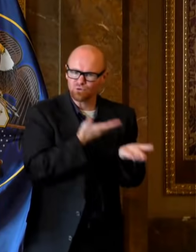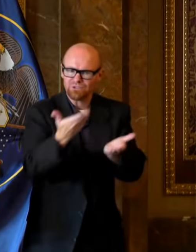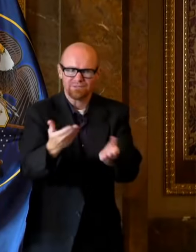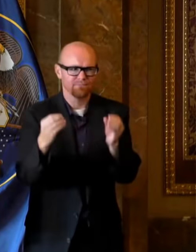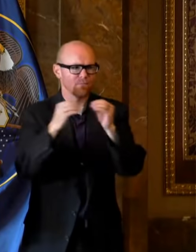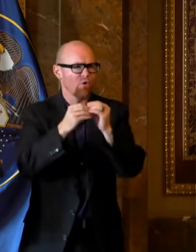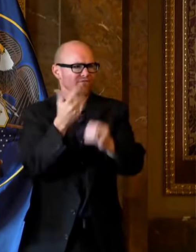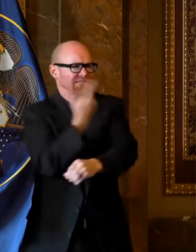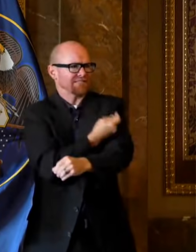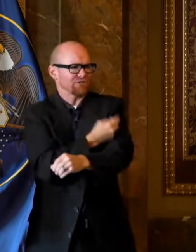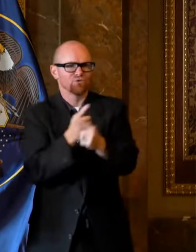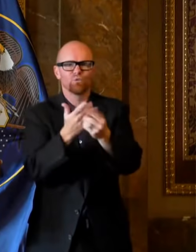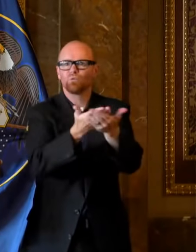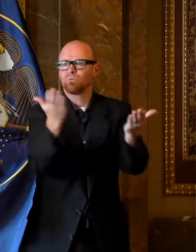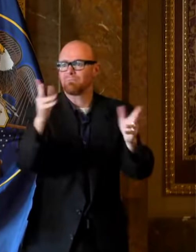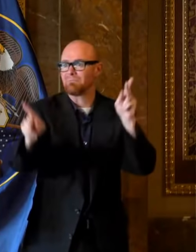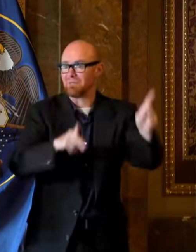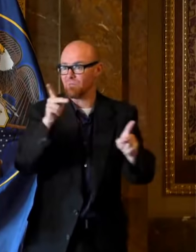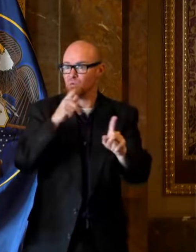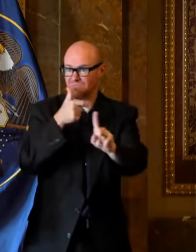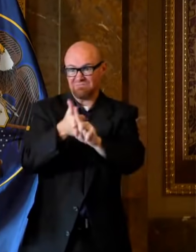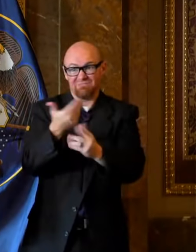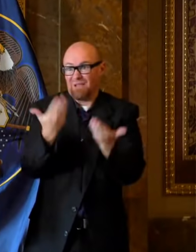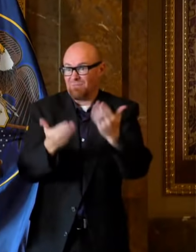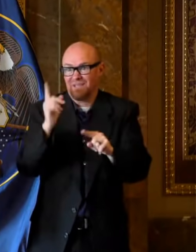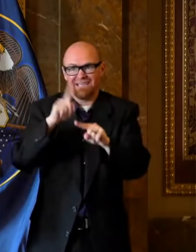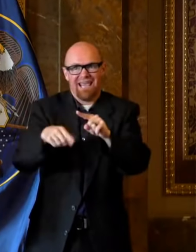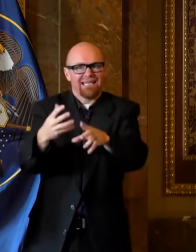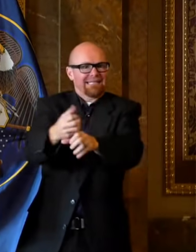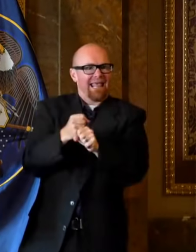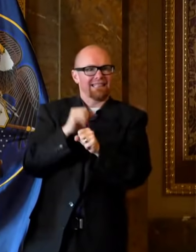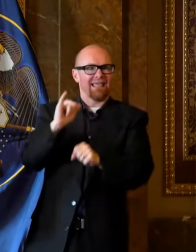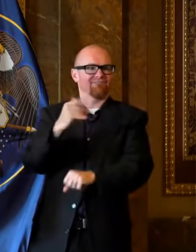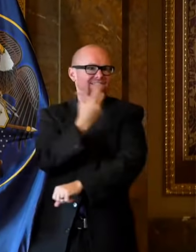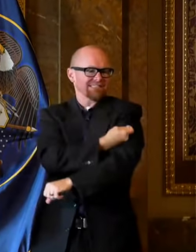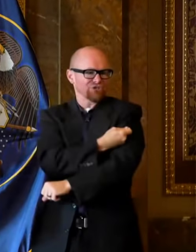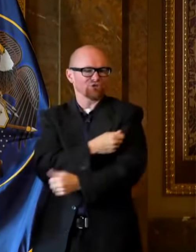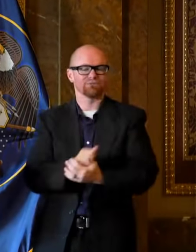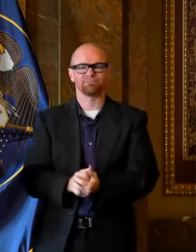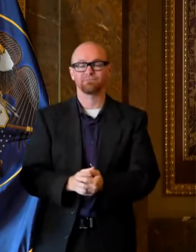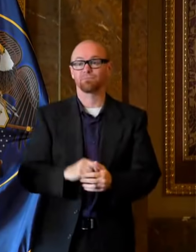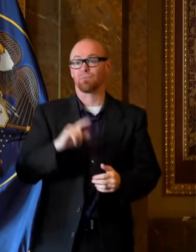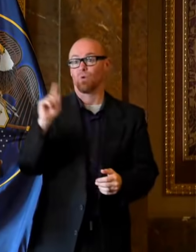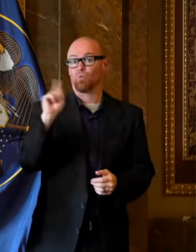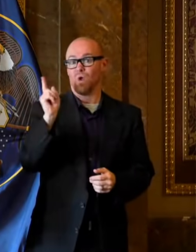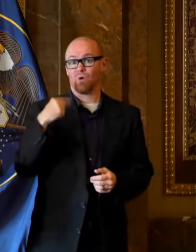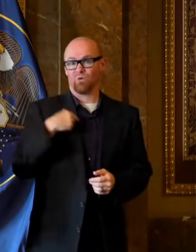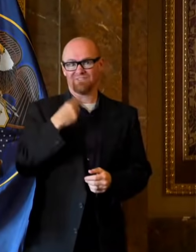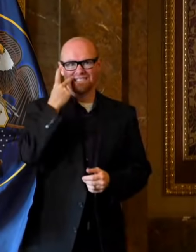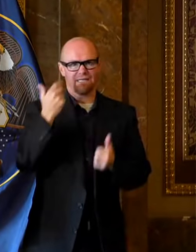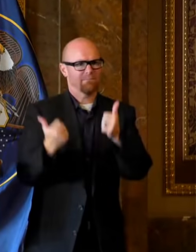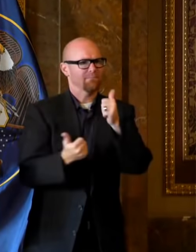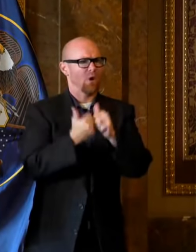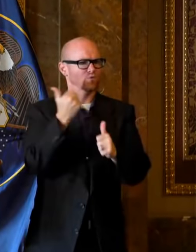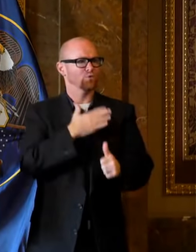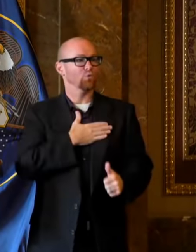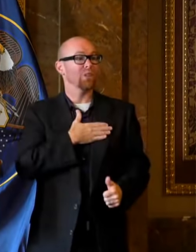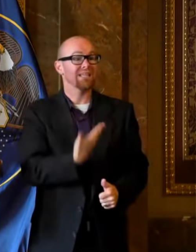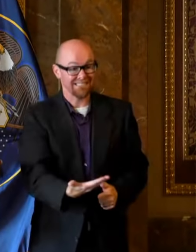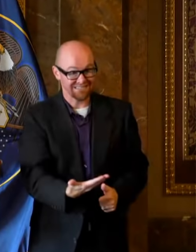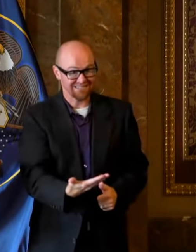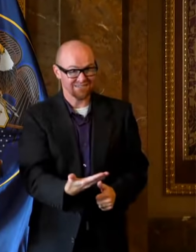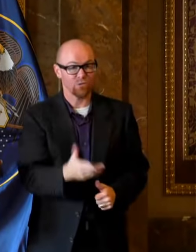are seriously struggling with this? Where we have seen the most willingness to get vaccinated is when doctors are